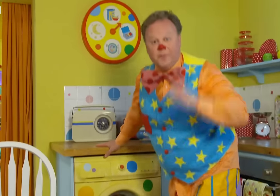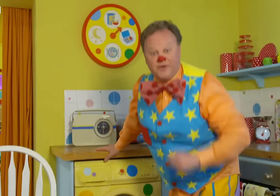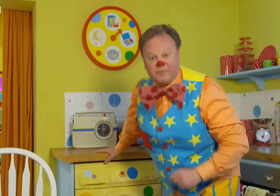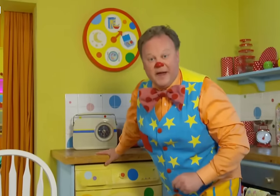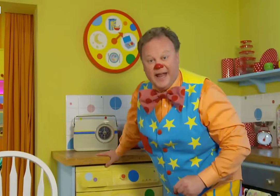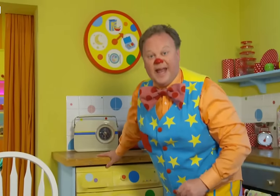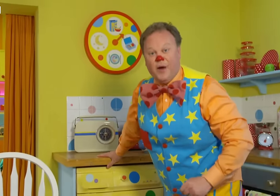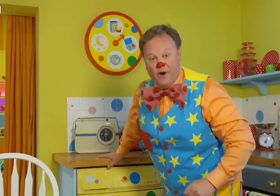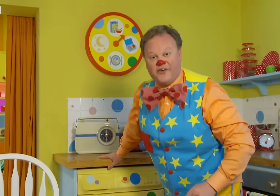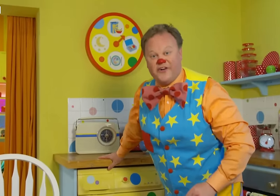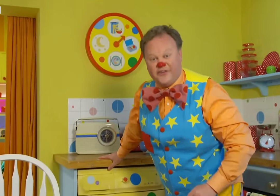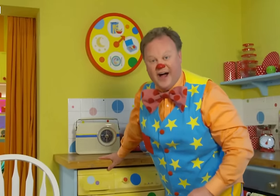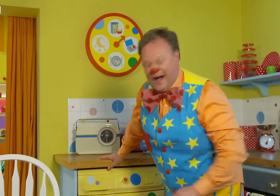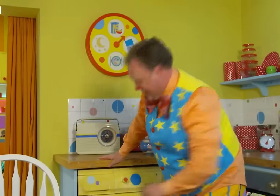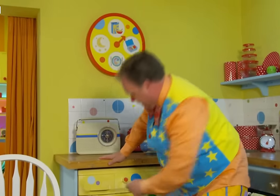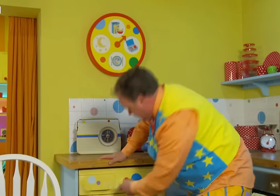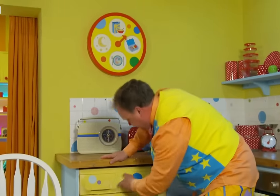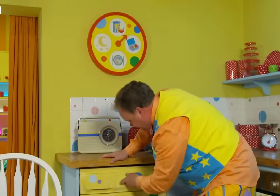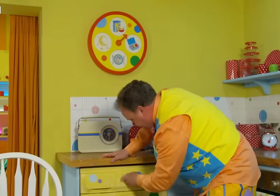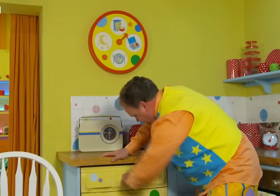Super speedy wash and dry.